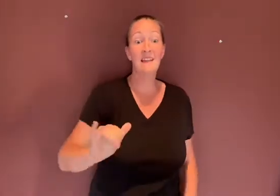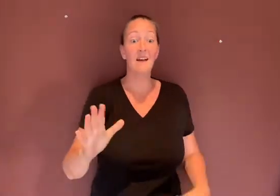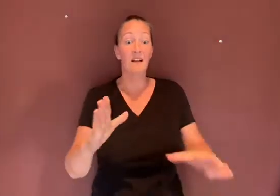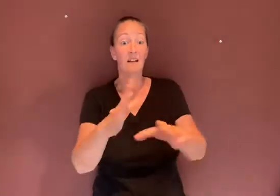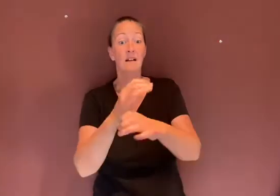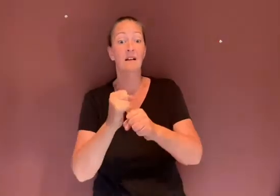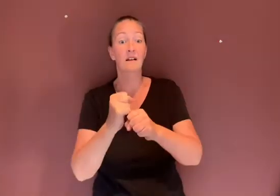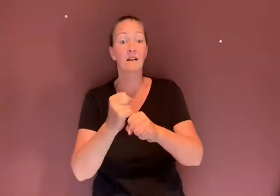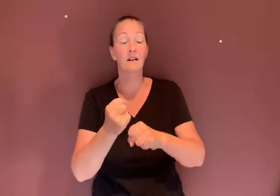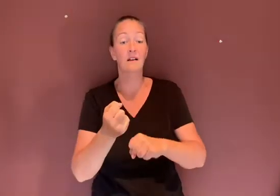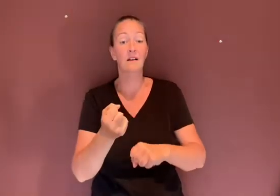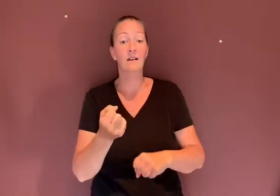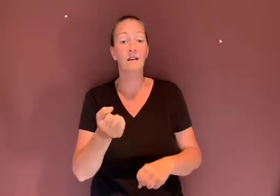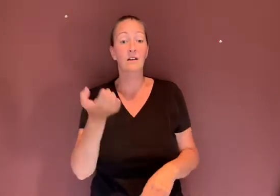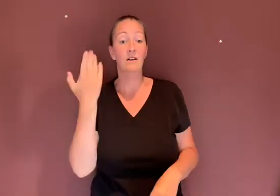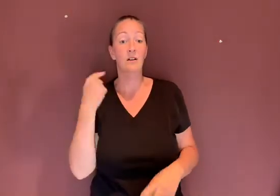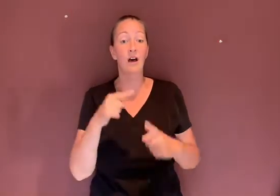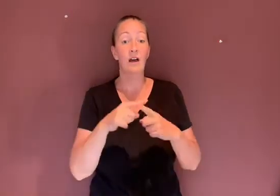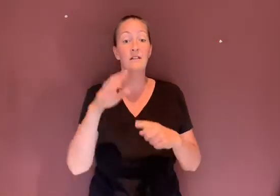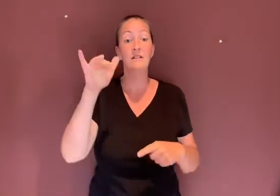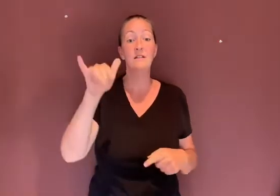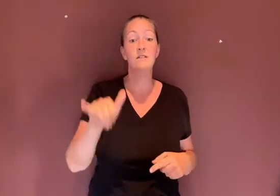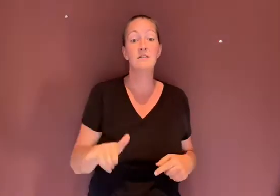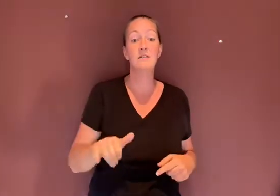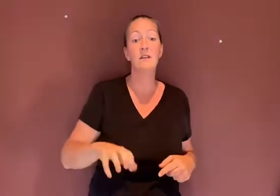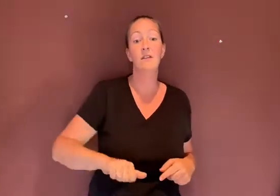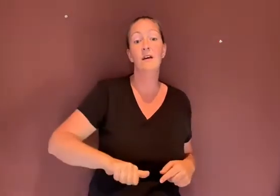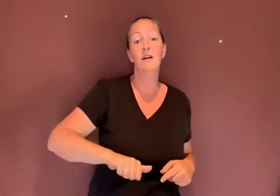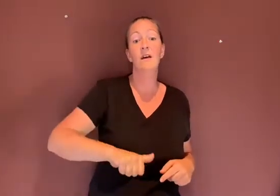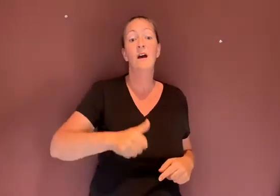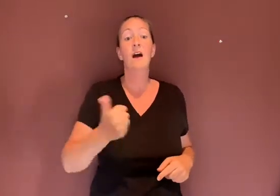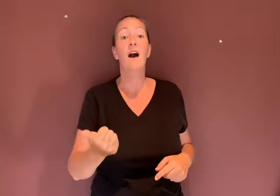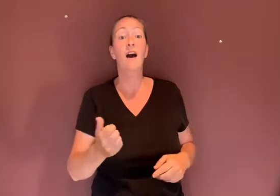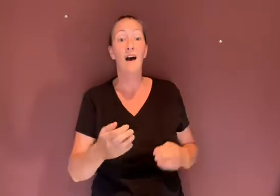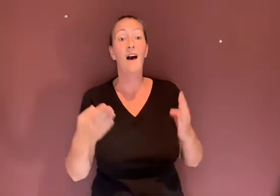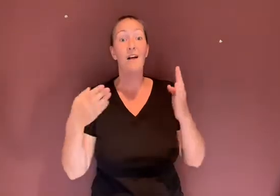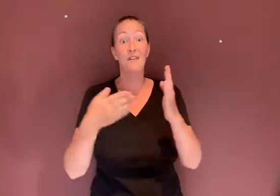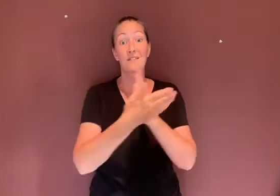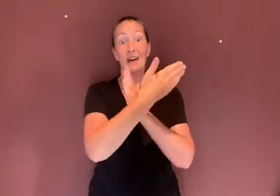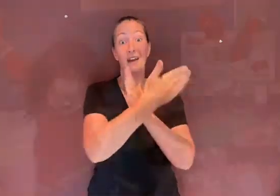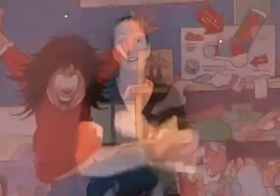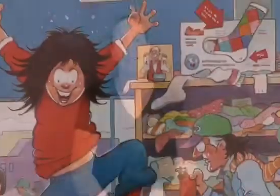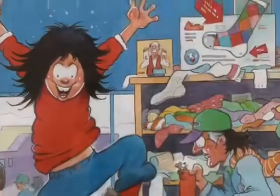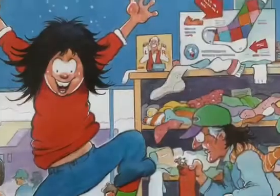still got to the other side.